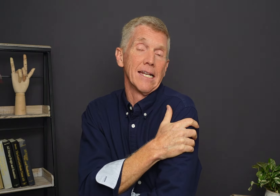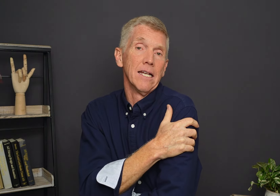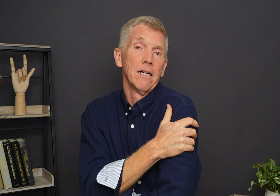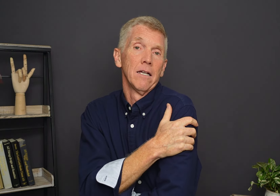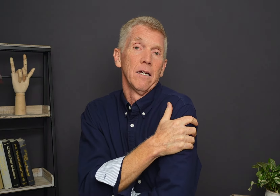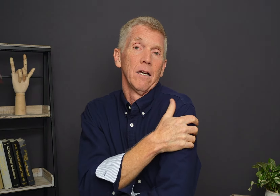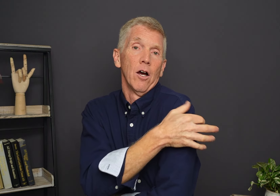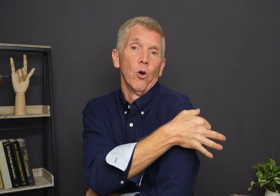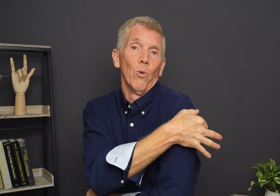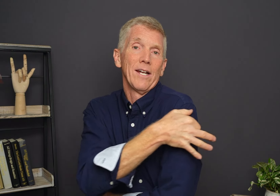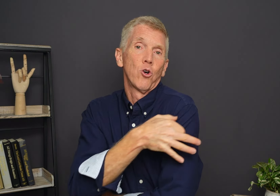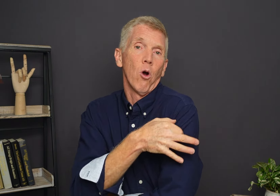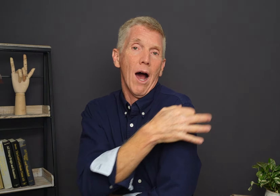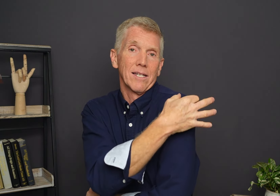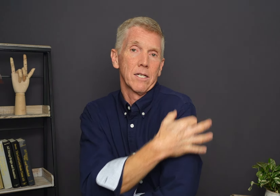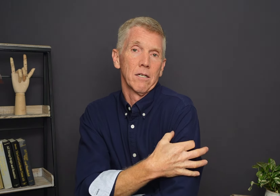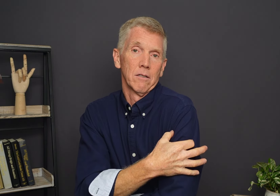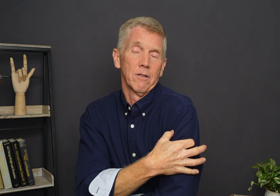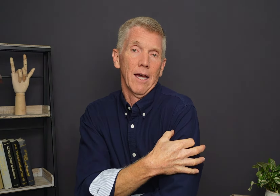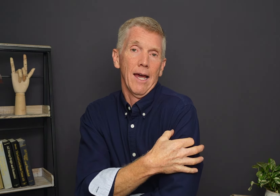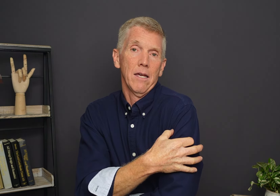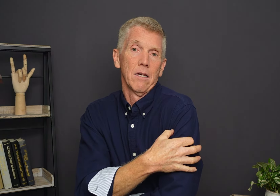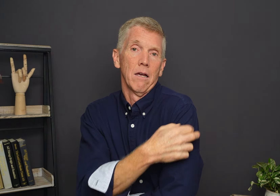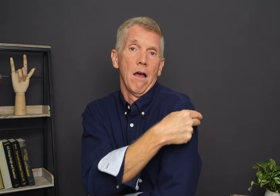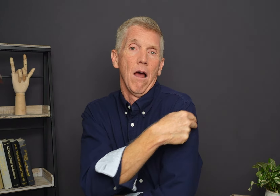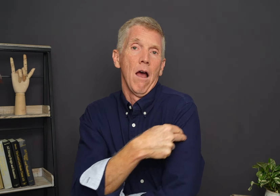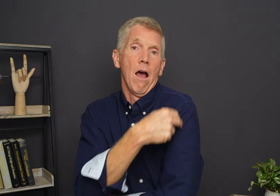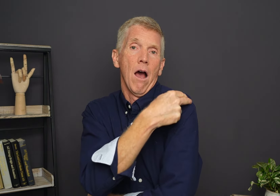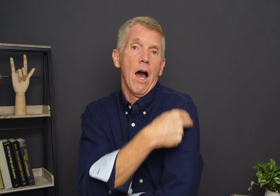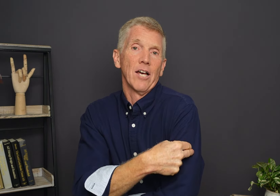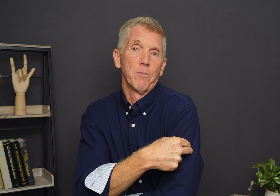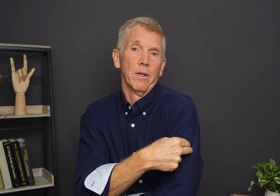right-handed, a red cross. Okay, hospital.